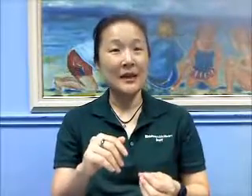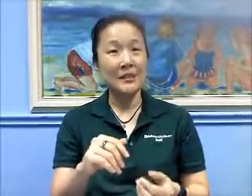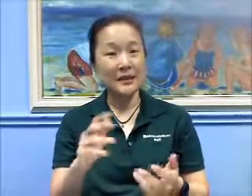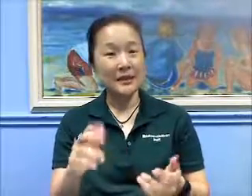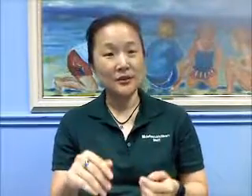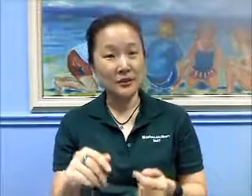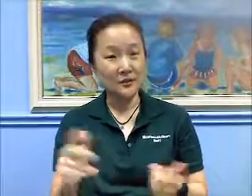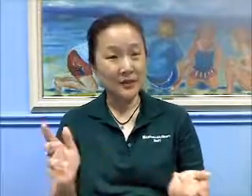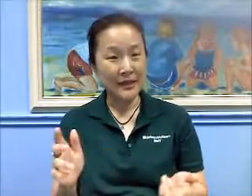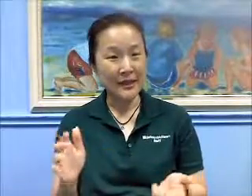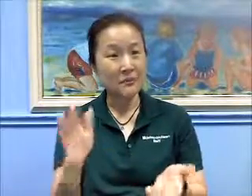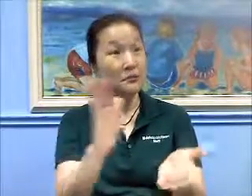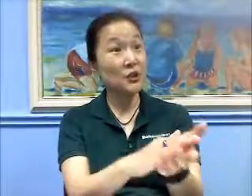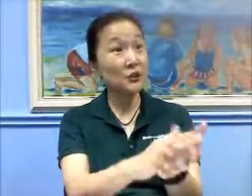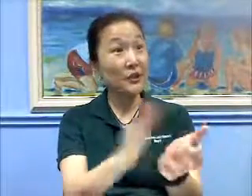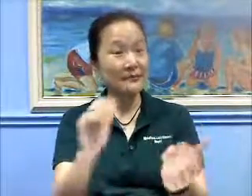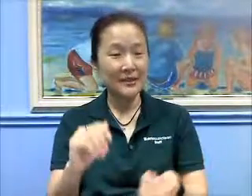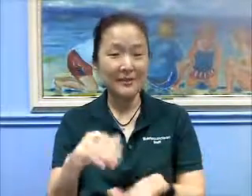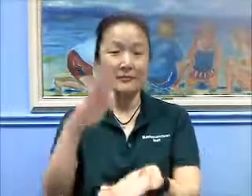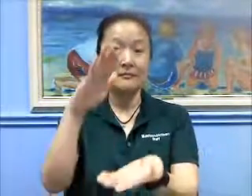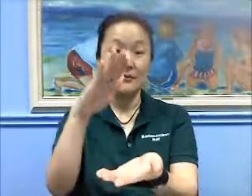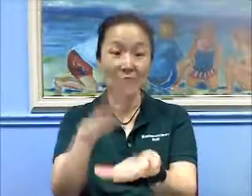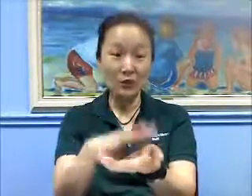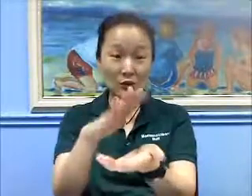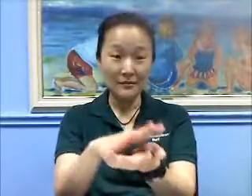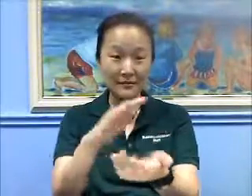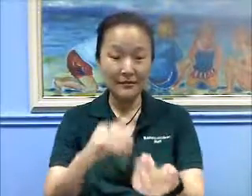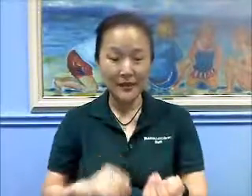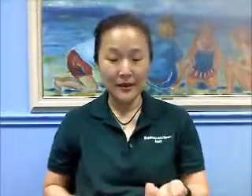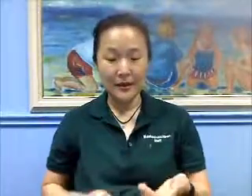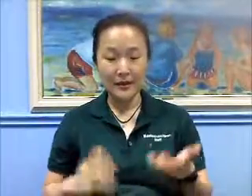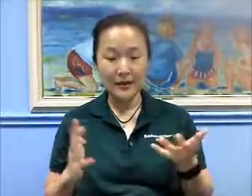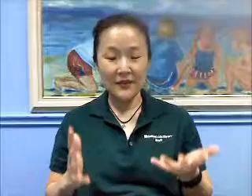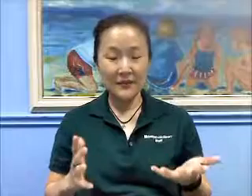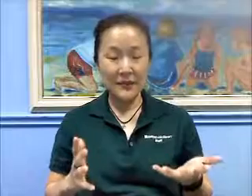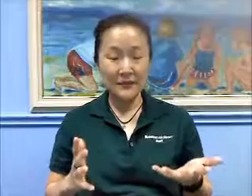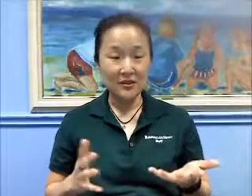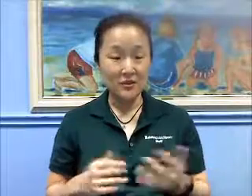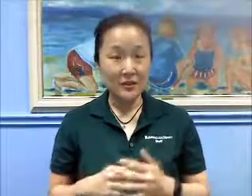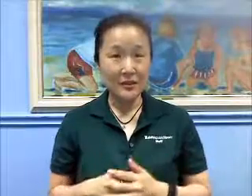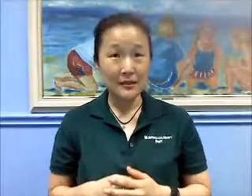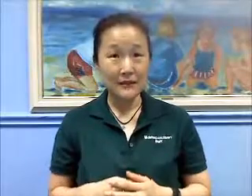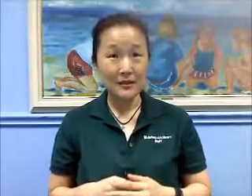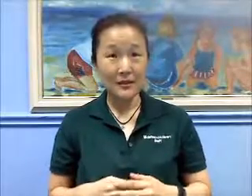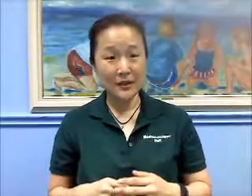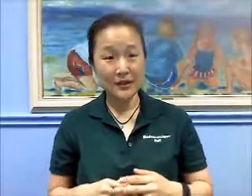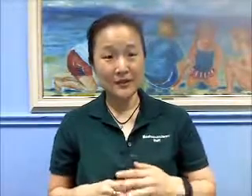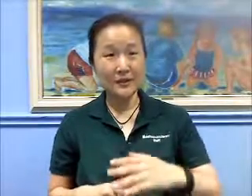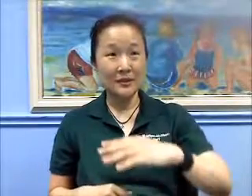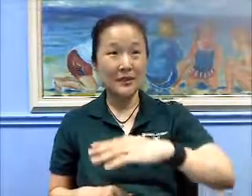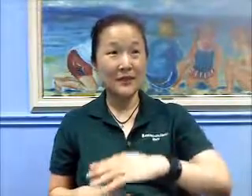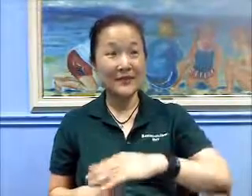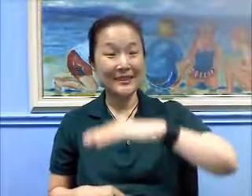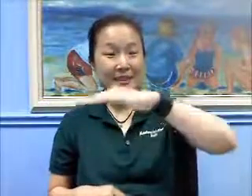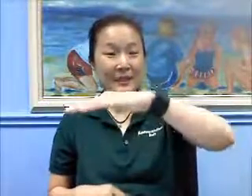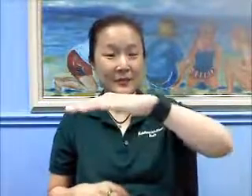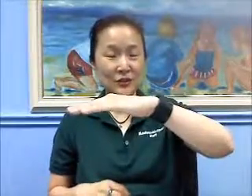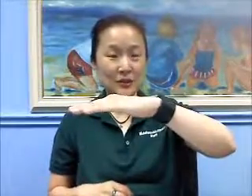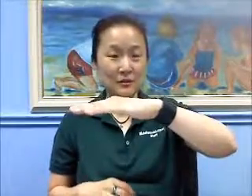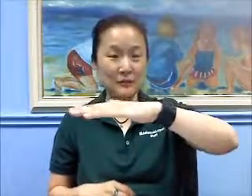clapping to get children's attention. Children. So, school. There are different types of schools. First one you start off is elementary school, where